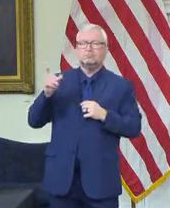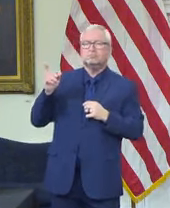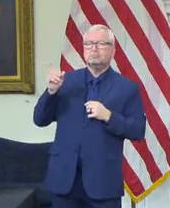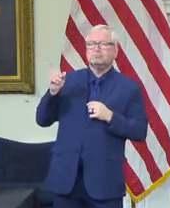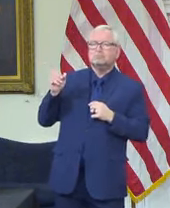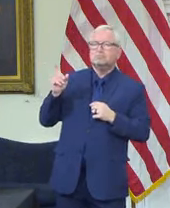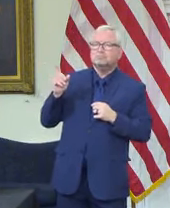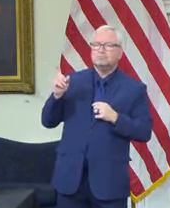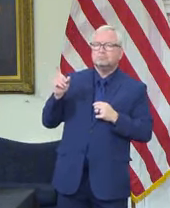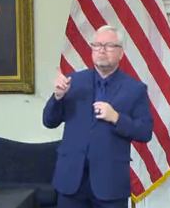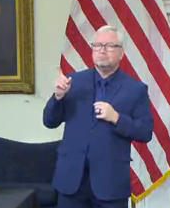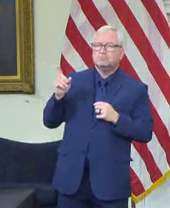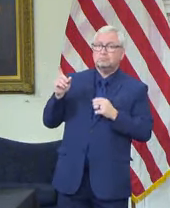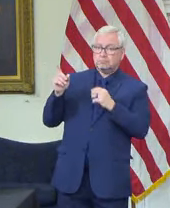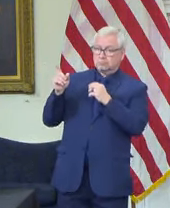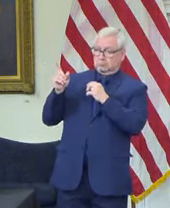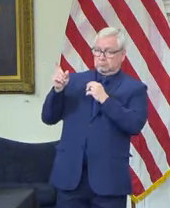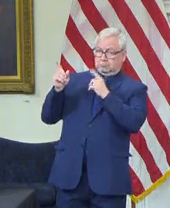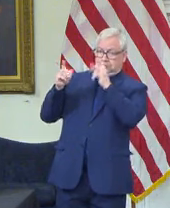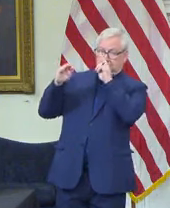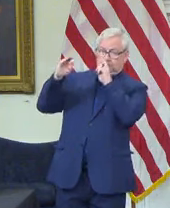period until the middle of